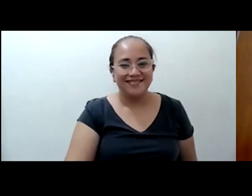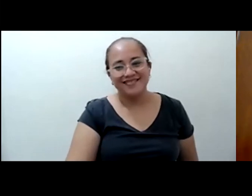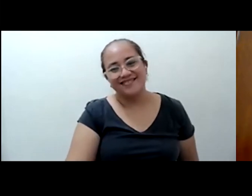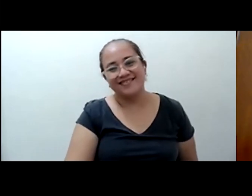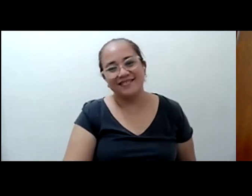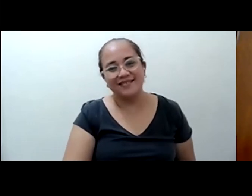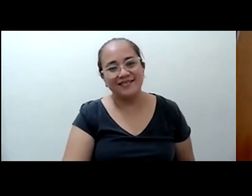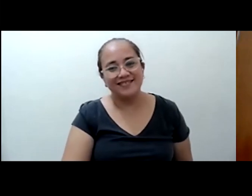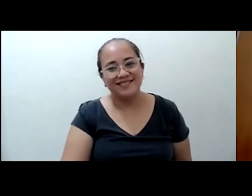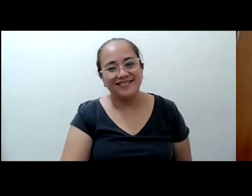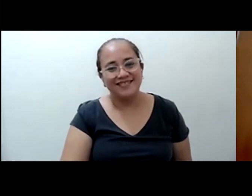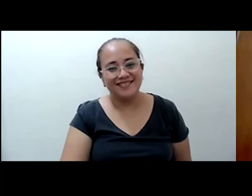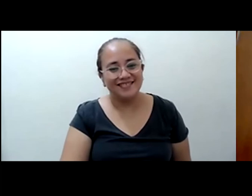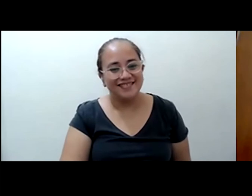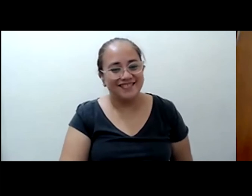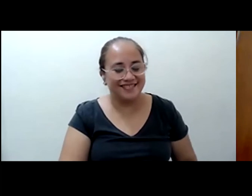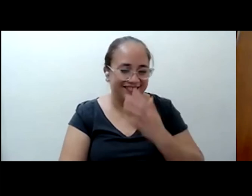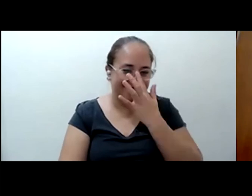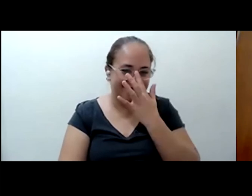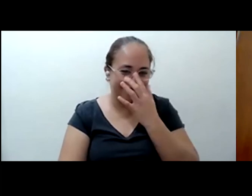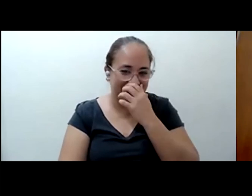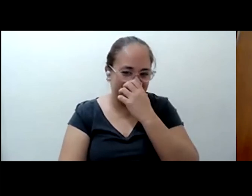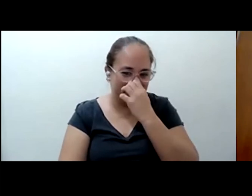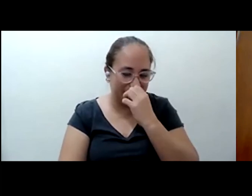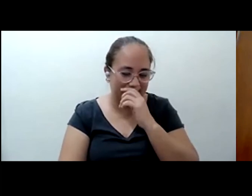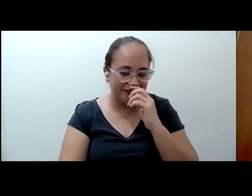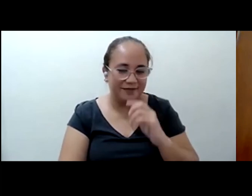Hold your horses. You're jumping ahead. Shaka saying.